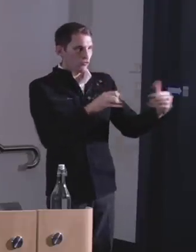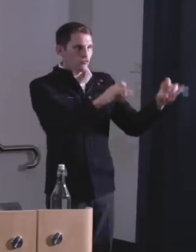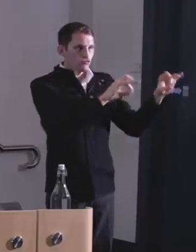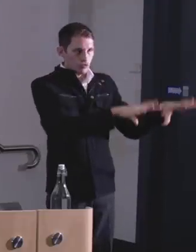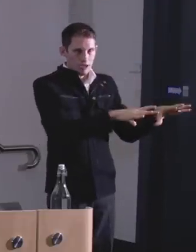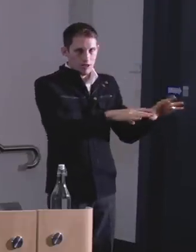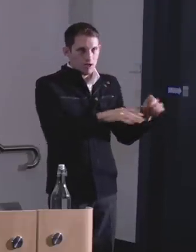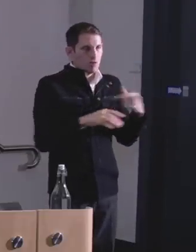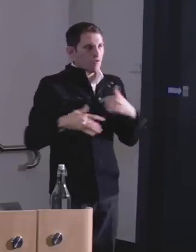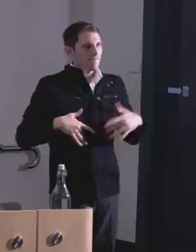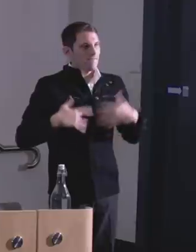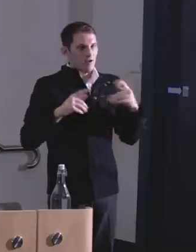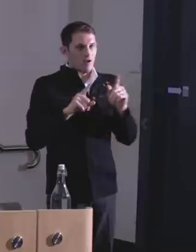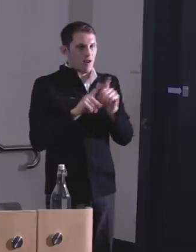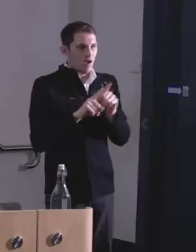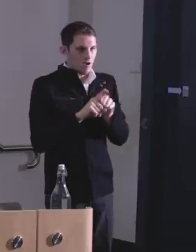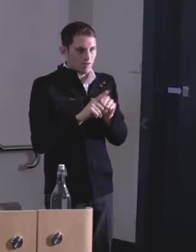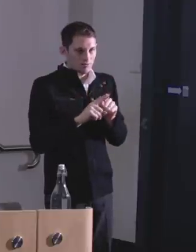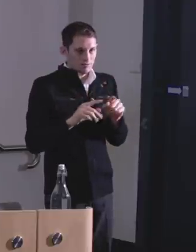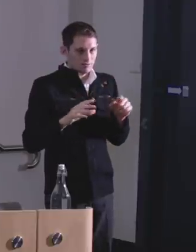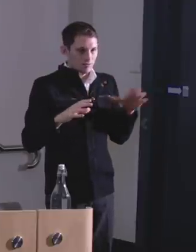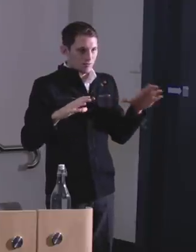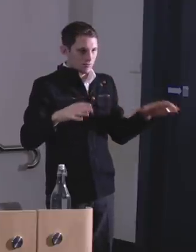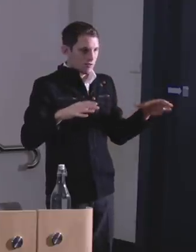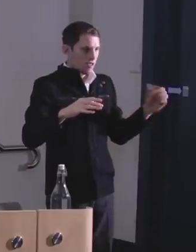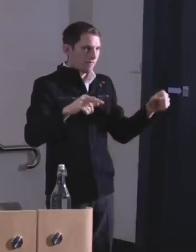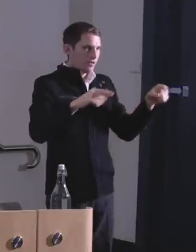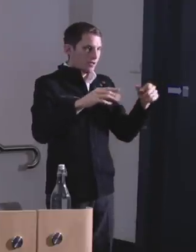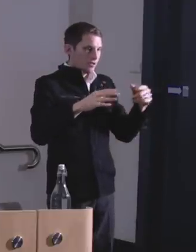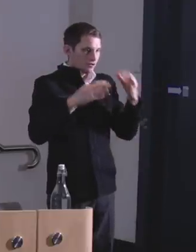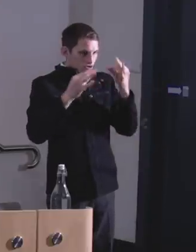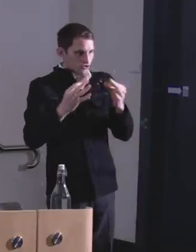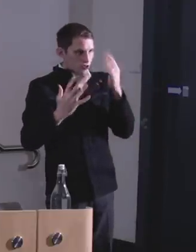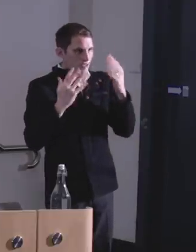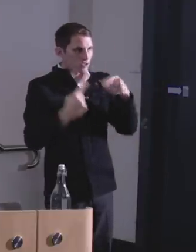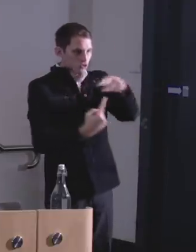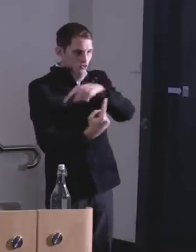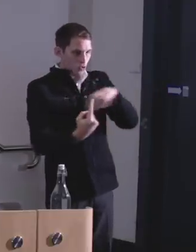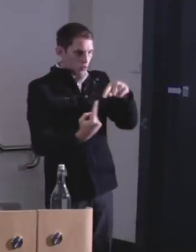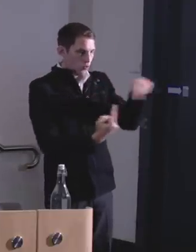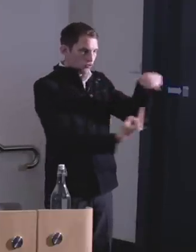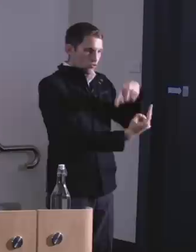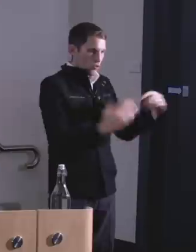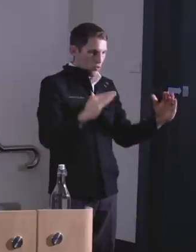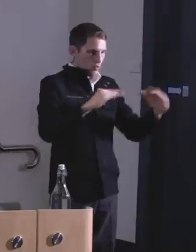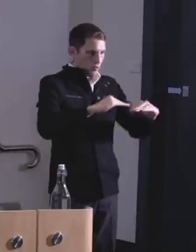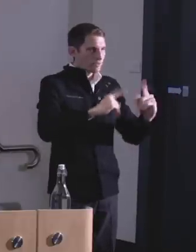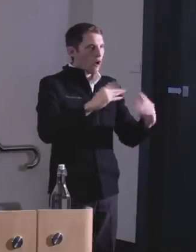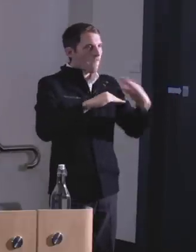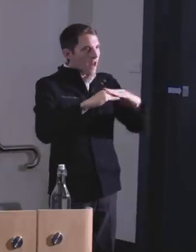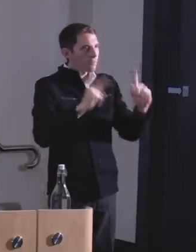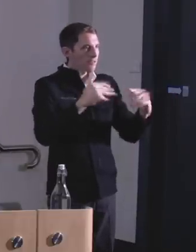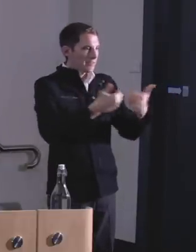like circles that overlap, don't overlap, things like this. I think if we're going to move